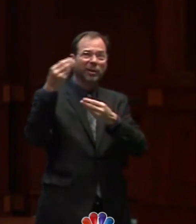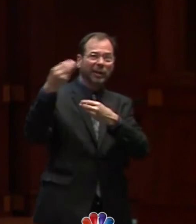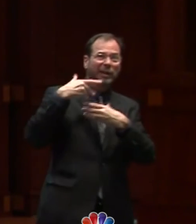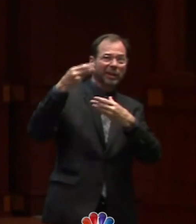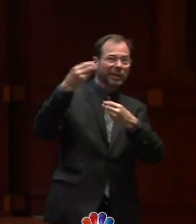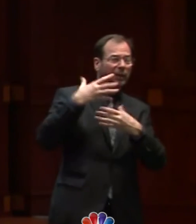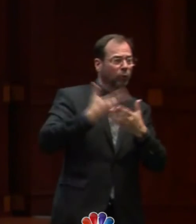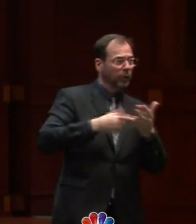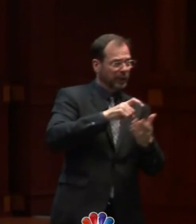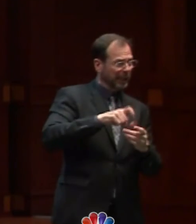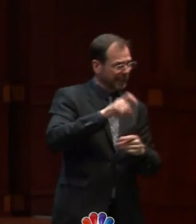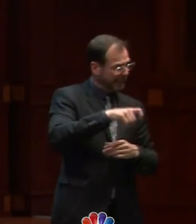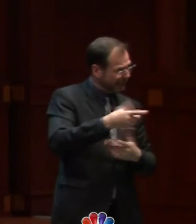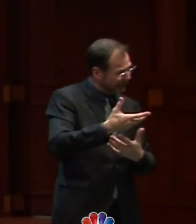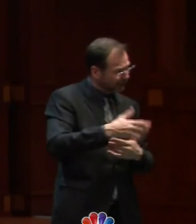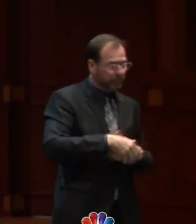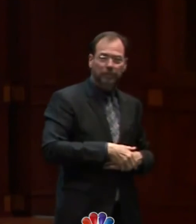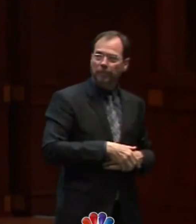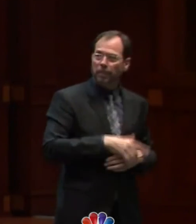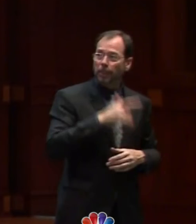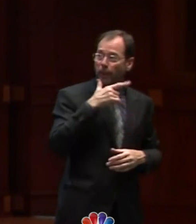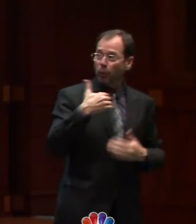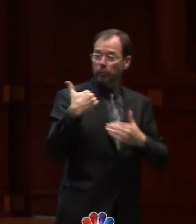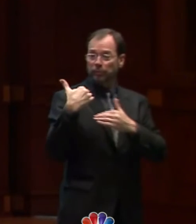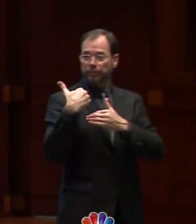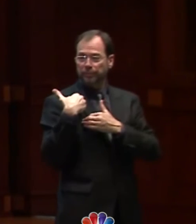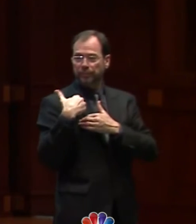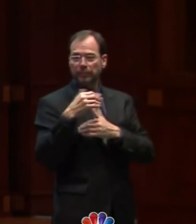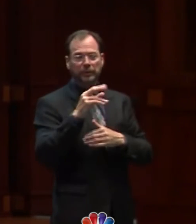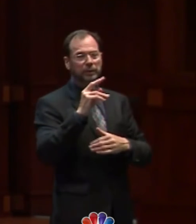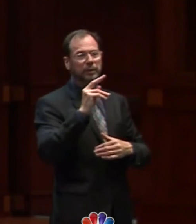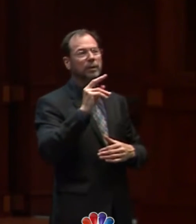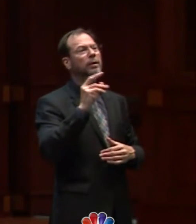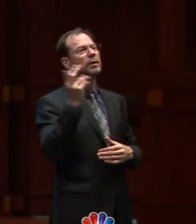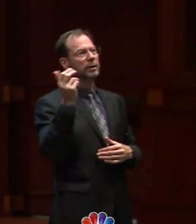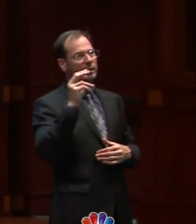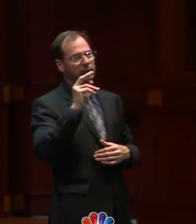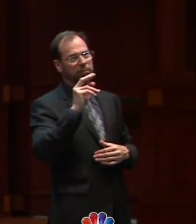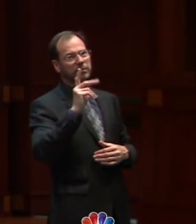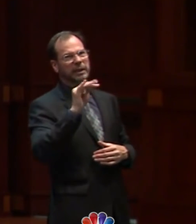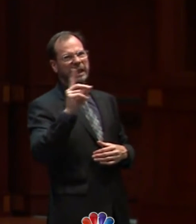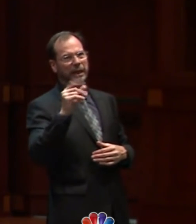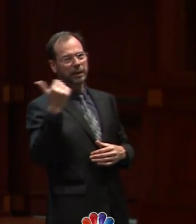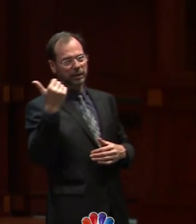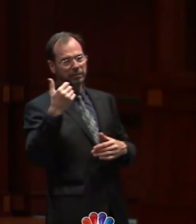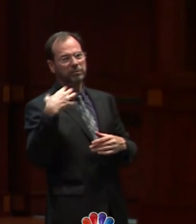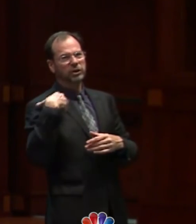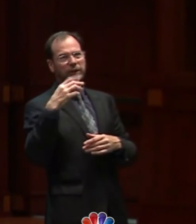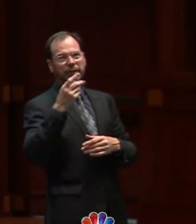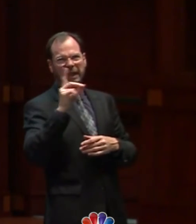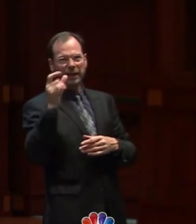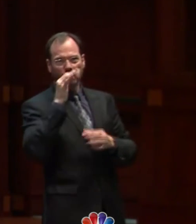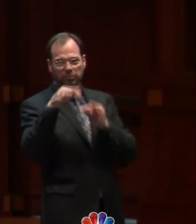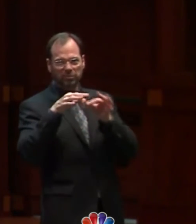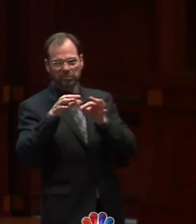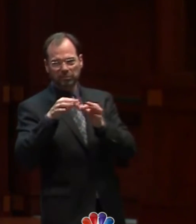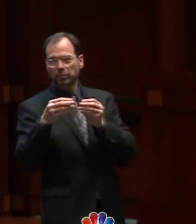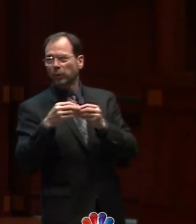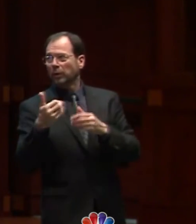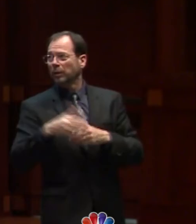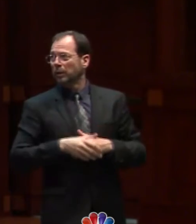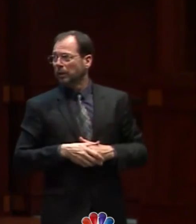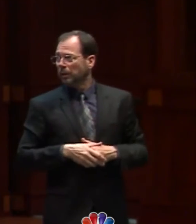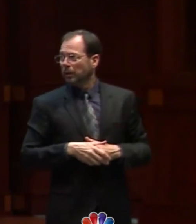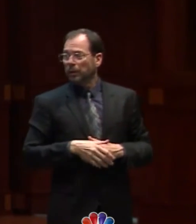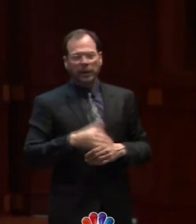what Texas needs? Sure. The man in charge of that is Nim Kidd. I'll let him answer first, then I may add on to it. Yeah. So, Paul,